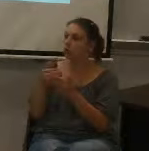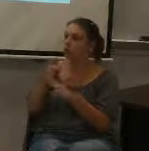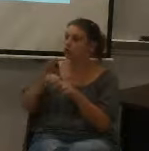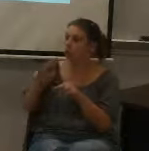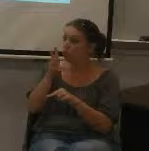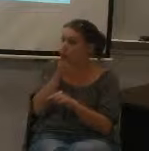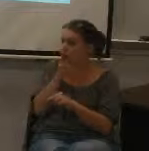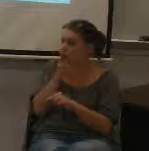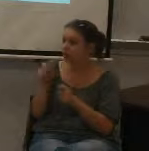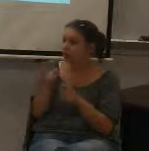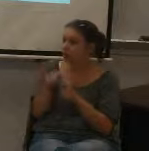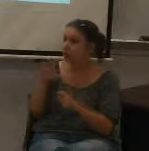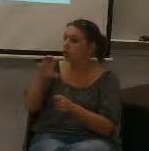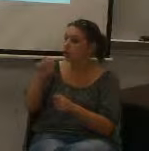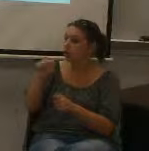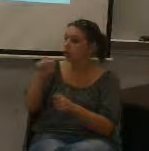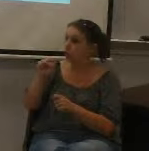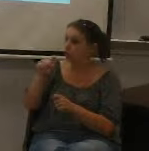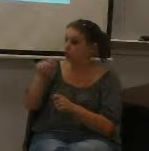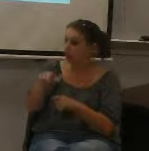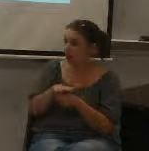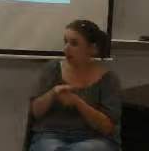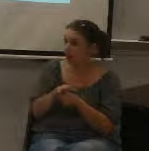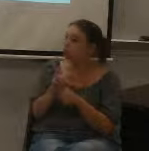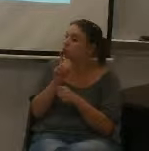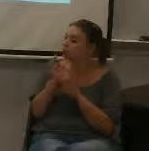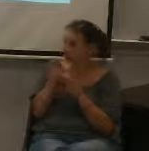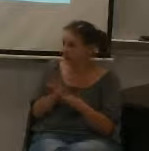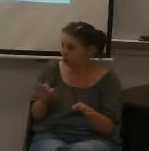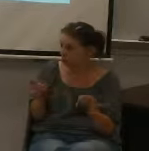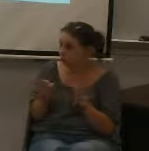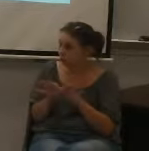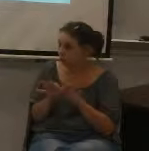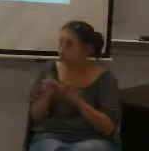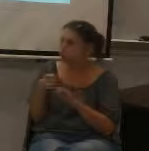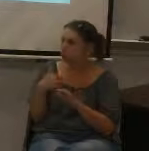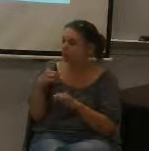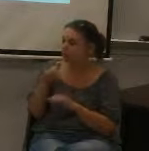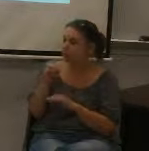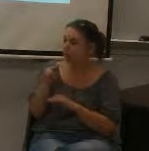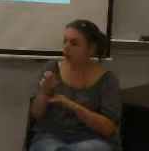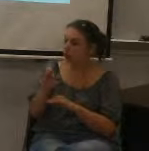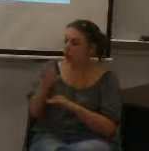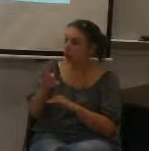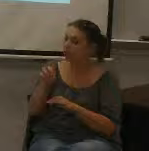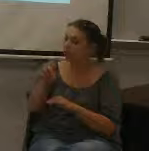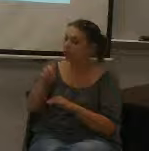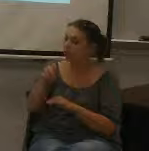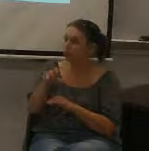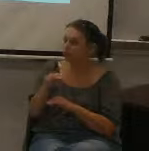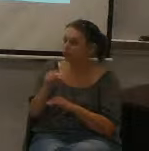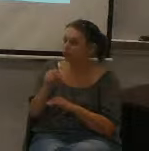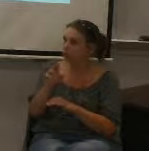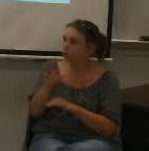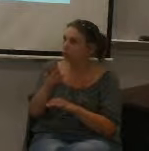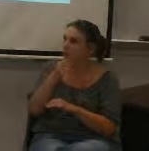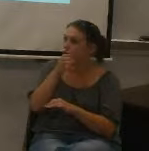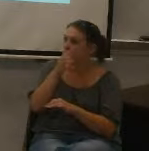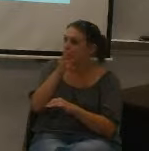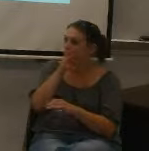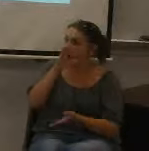this zone of depletion and the water that's moving in to replace it is salt water. Then it can contaminate your well, make the water